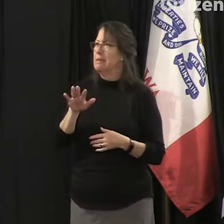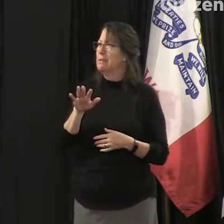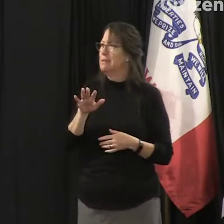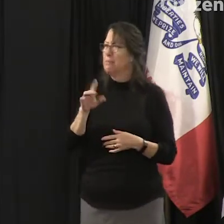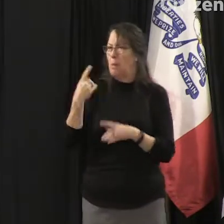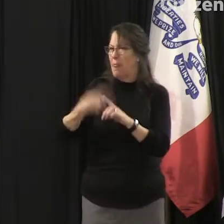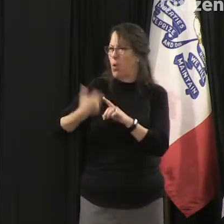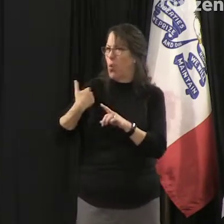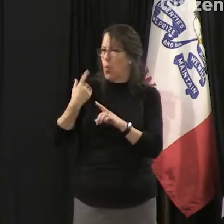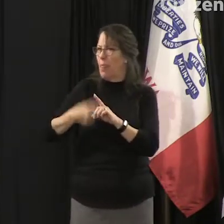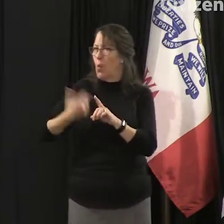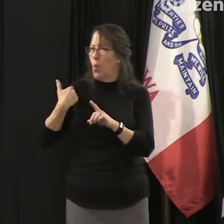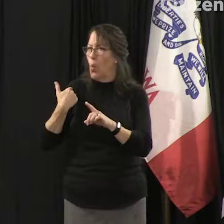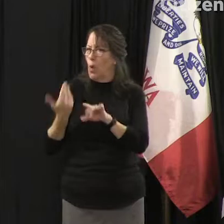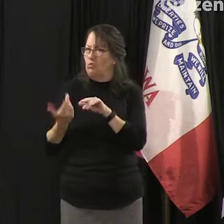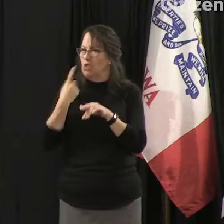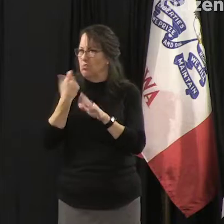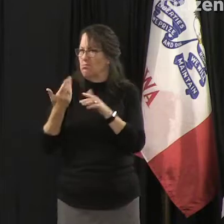about a month ago.